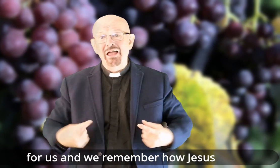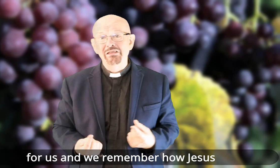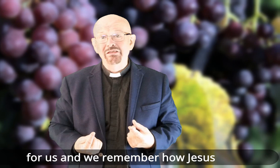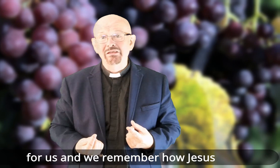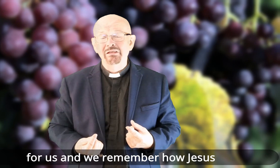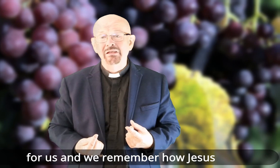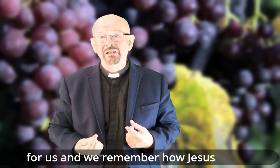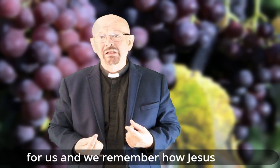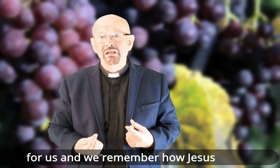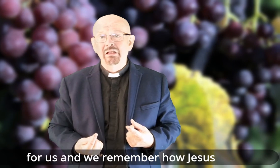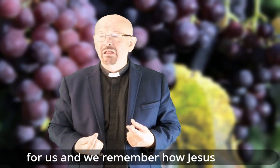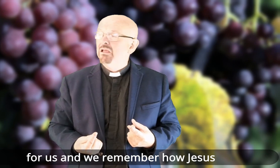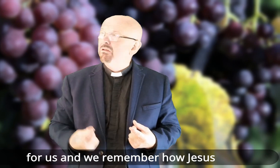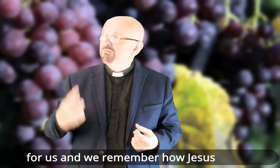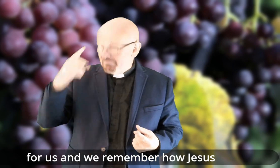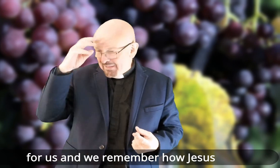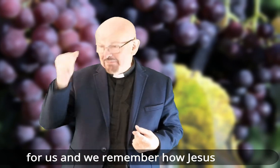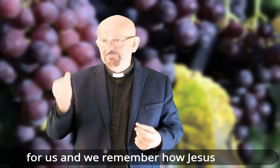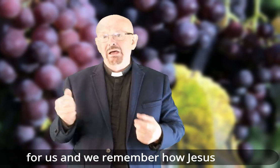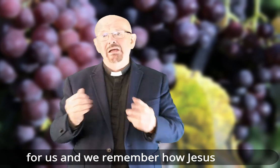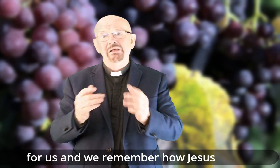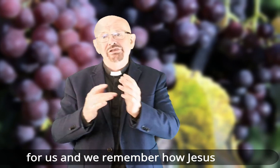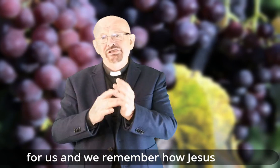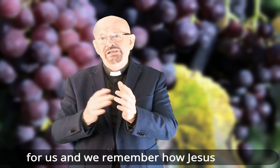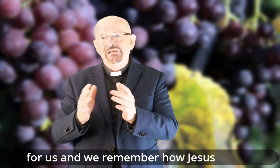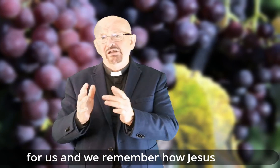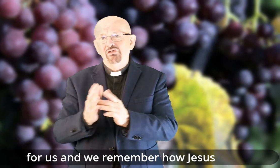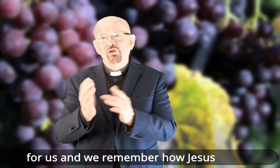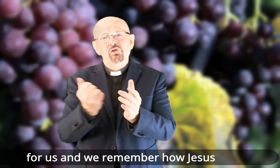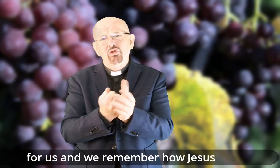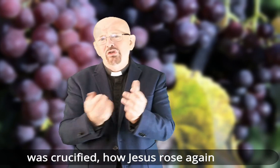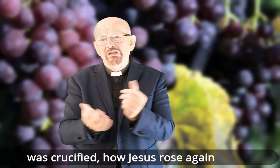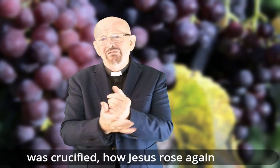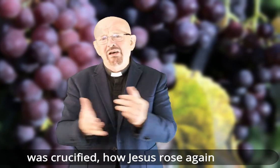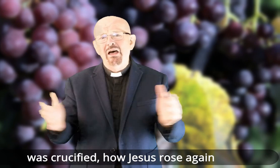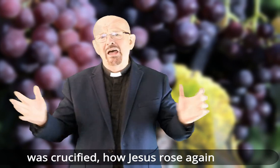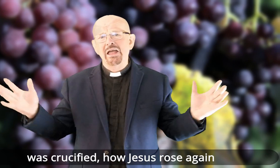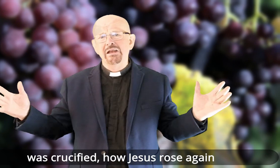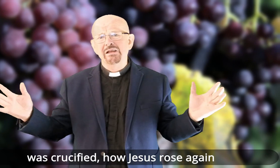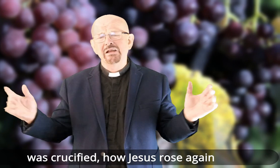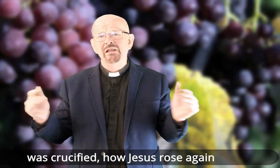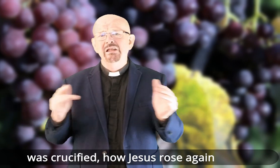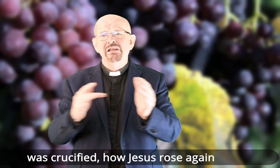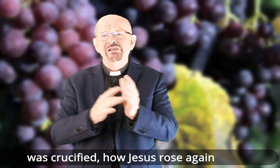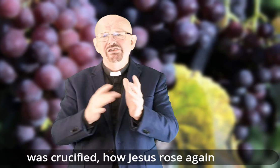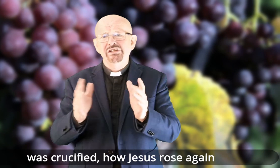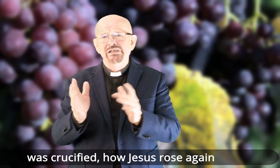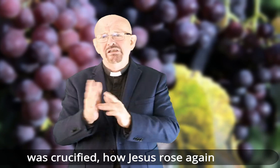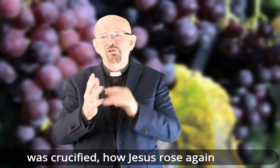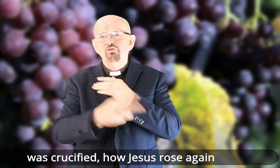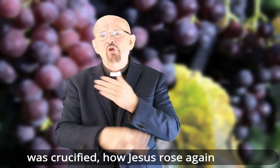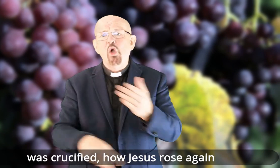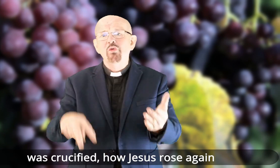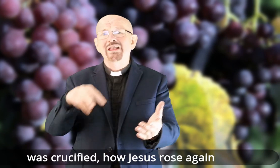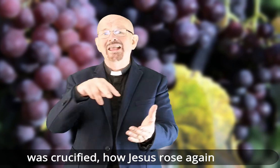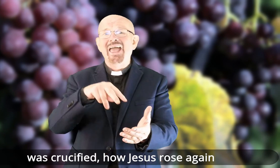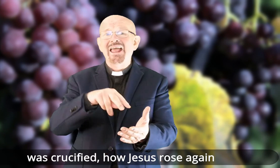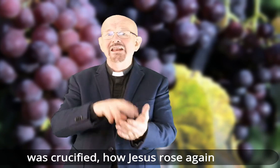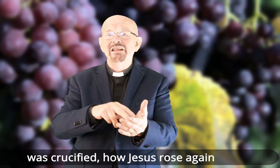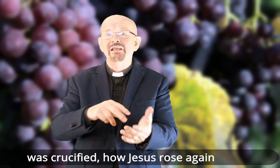us. And we remember how Jesus was crucified, how Jesus rose again